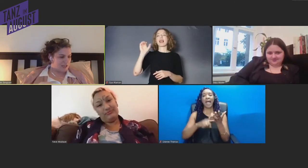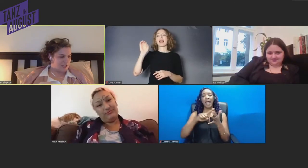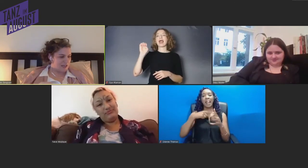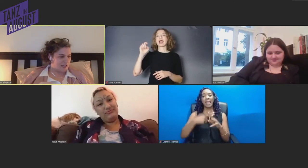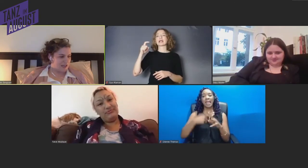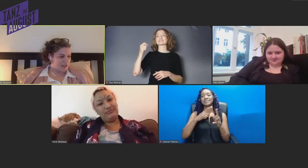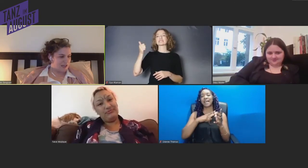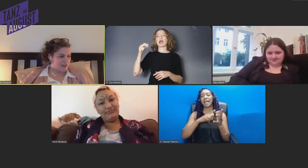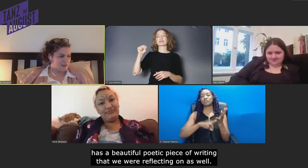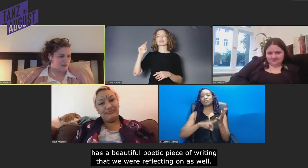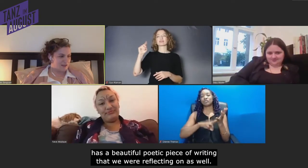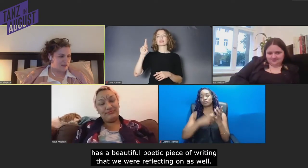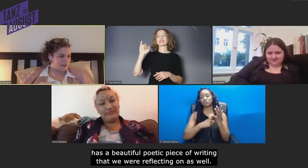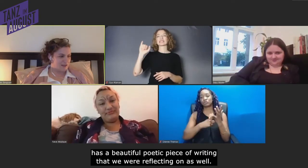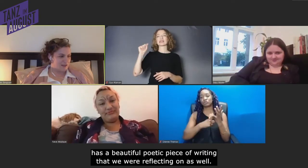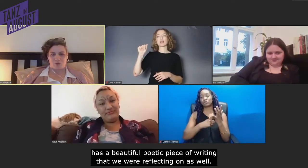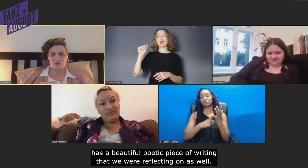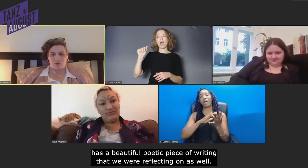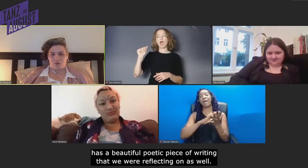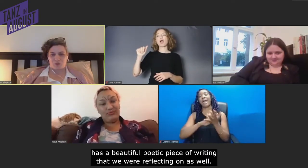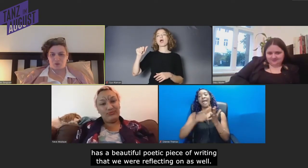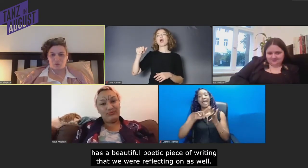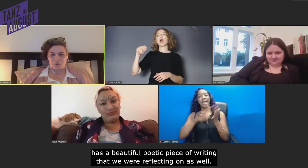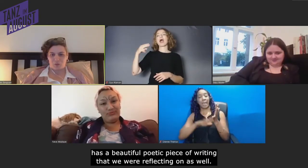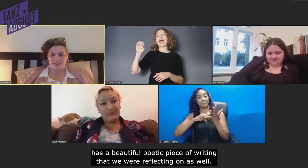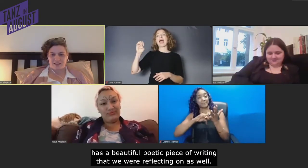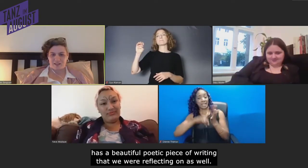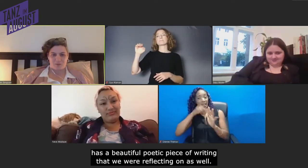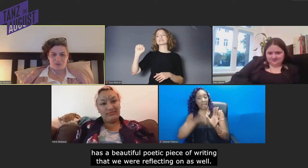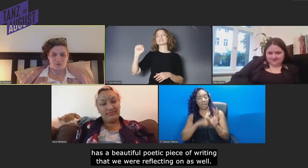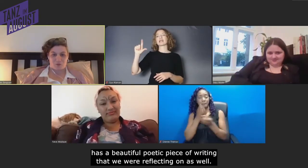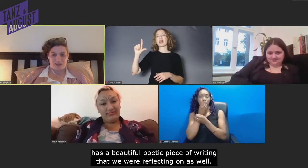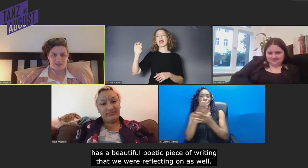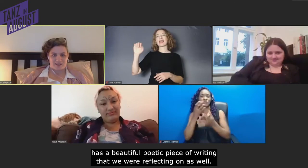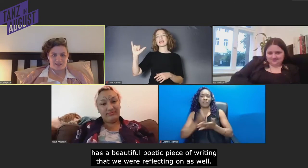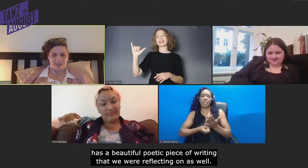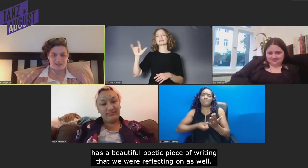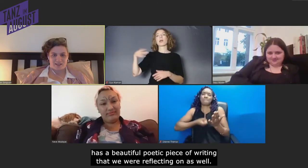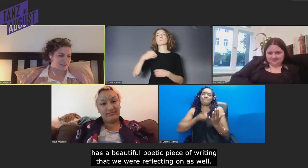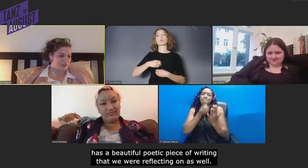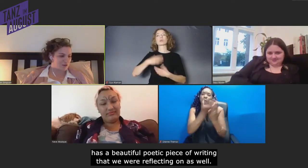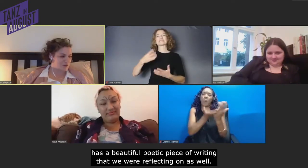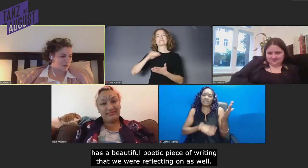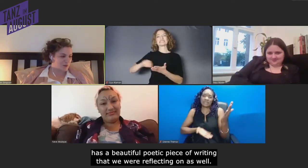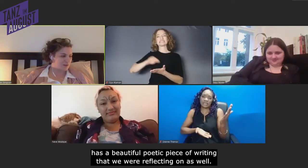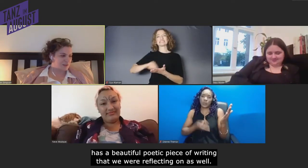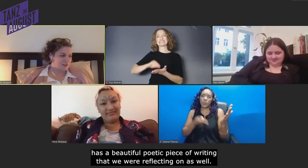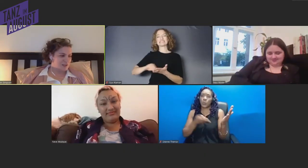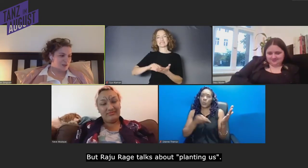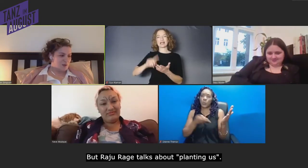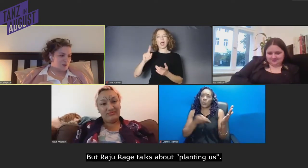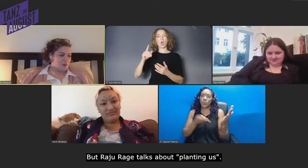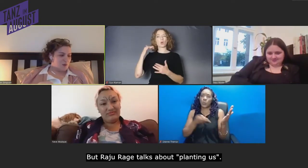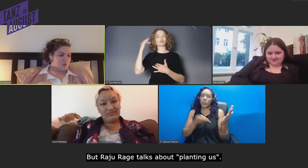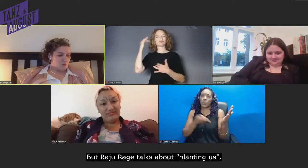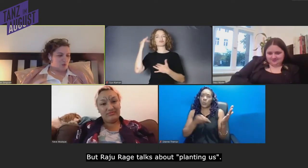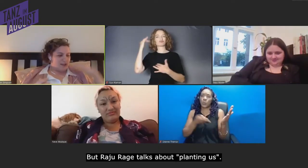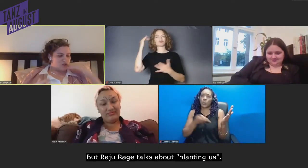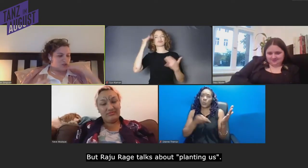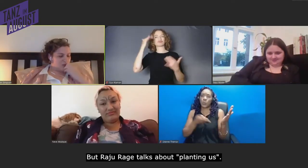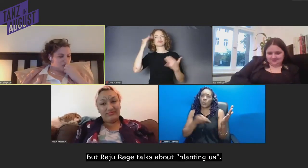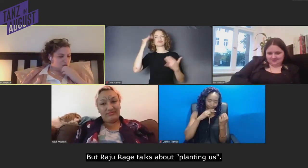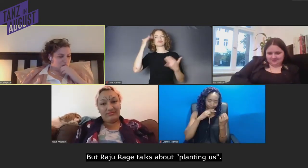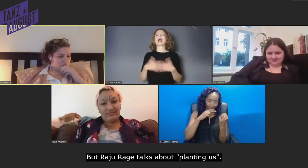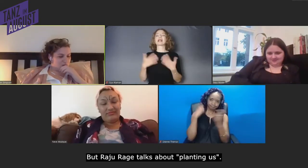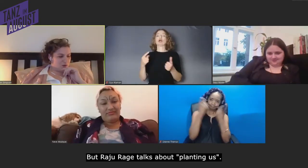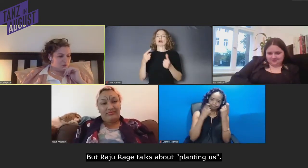Hemsley has a beautiful poetic piece of writing that we were reflecting on as well. But Raju